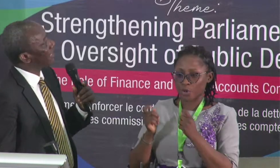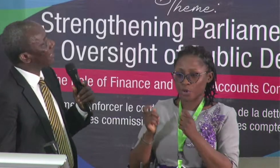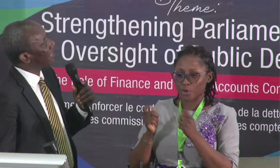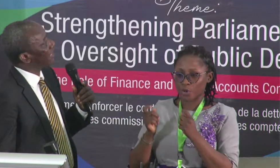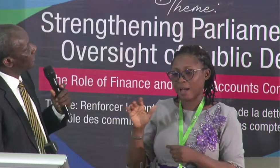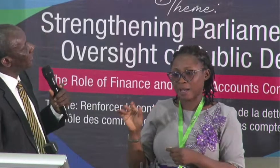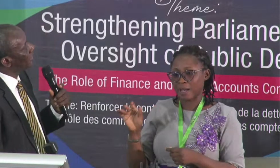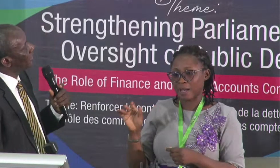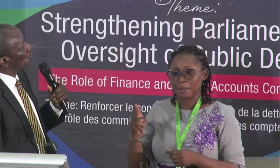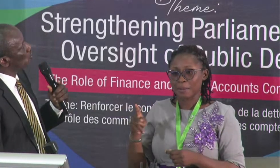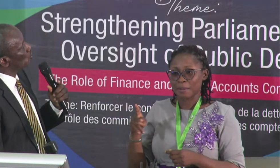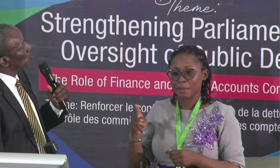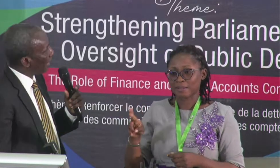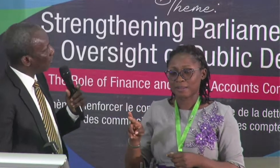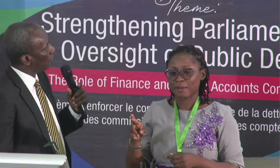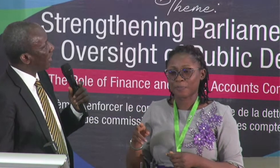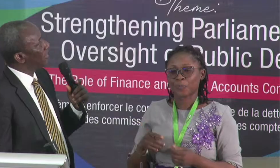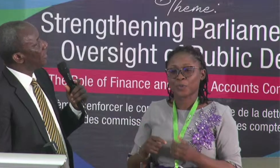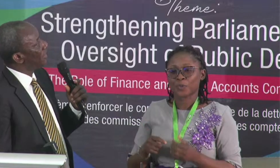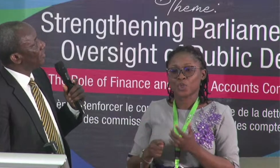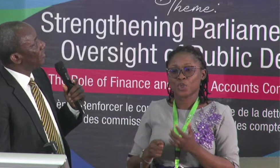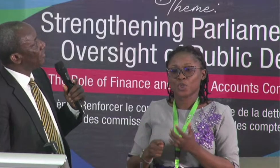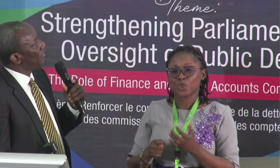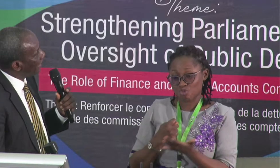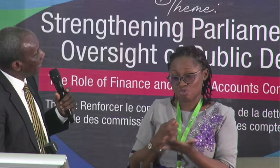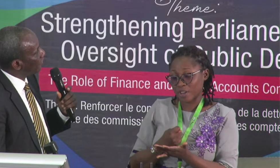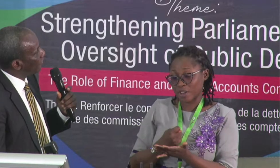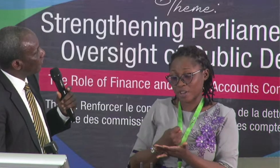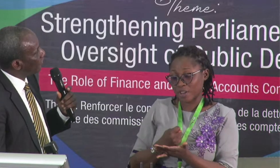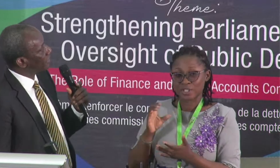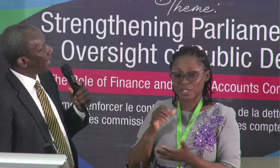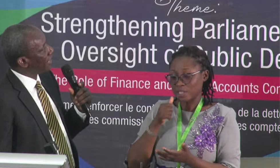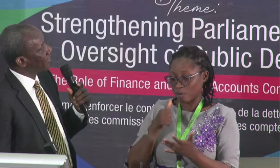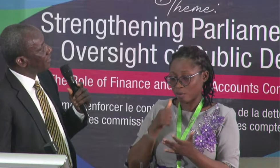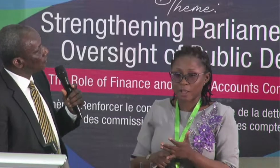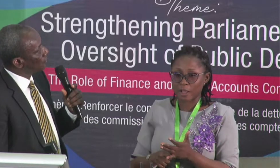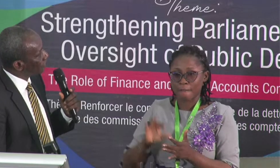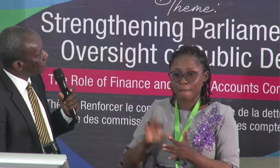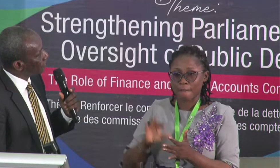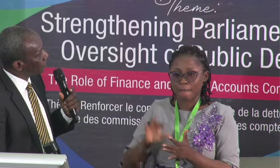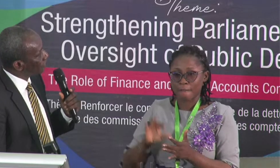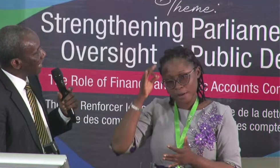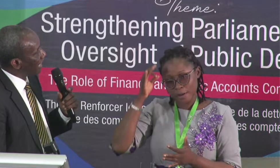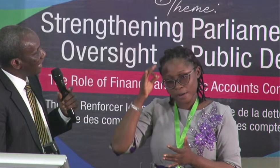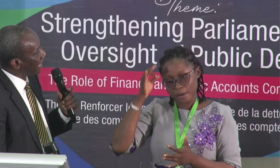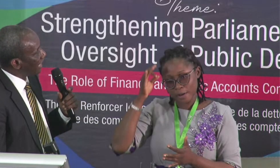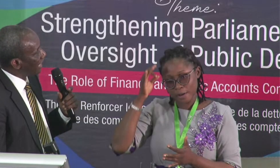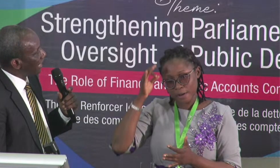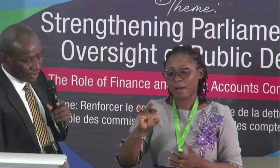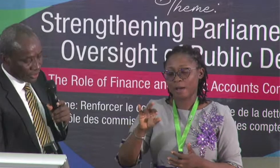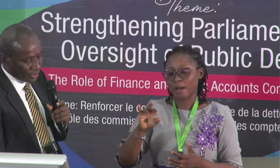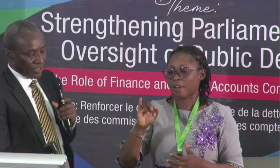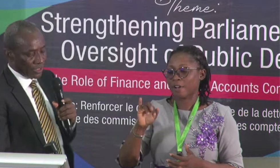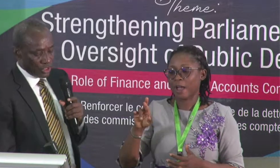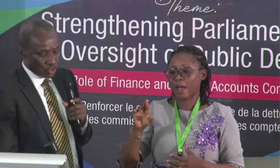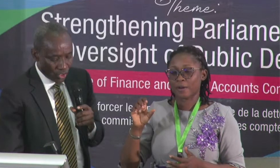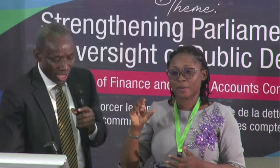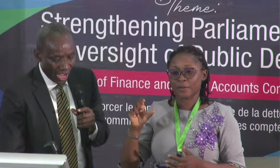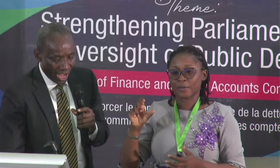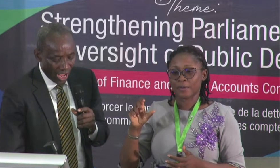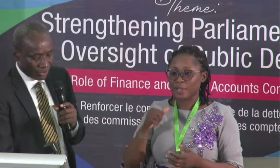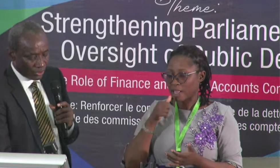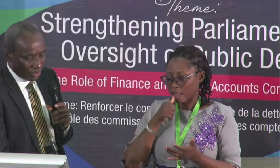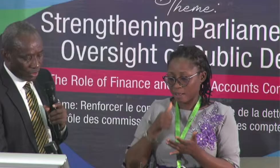Public Service Act, Treasury Circular, Federal Inland Revenue Service Act, Central Bank Act. So what I've done here is to